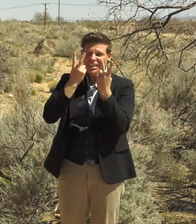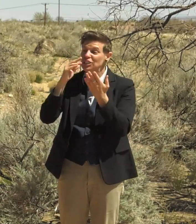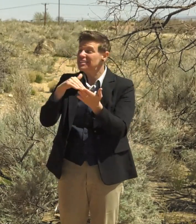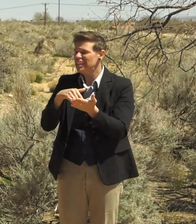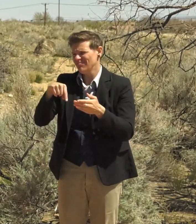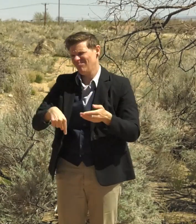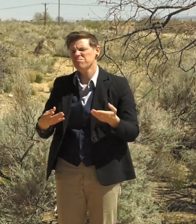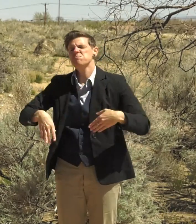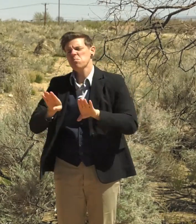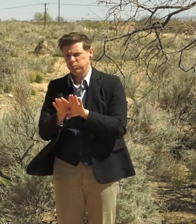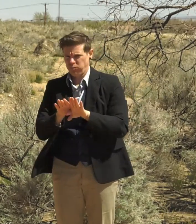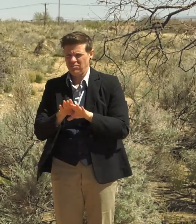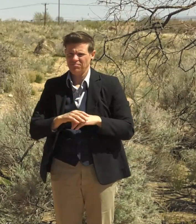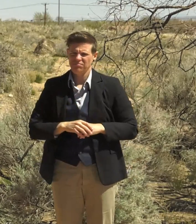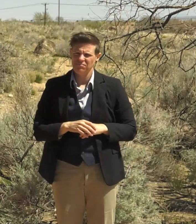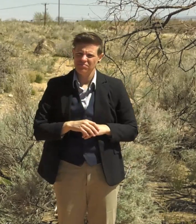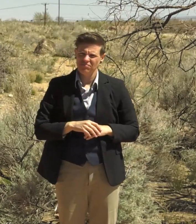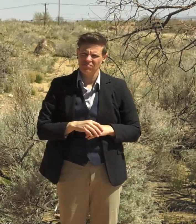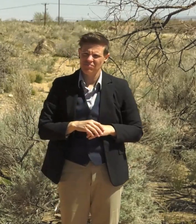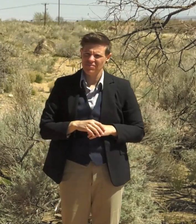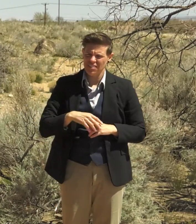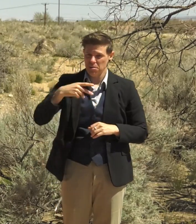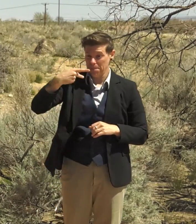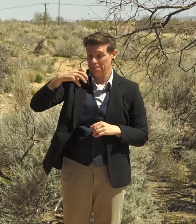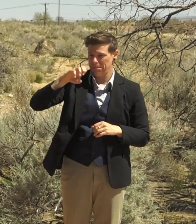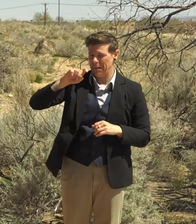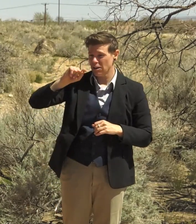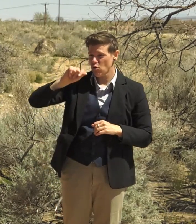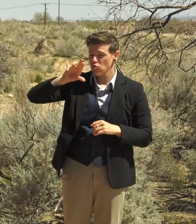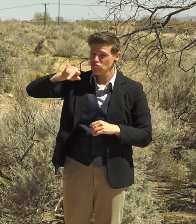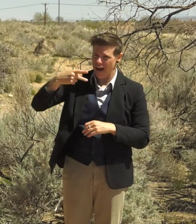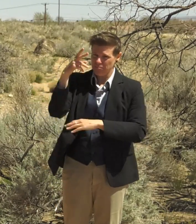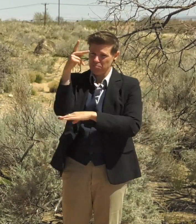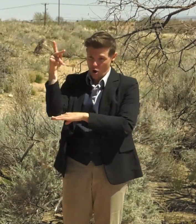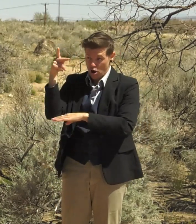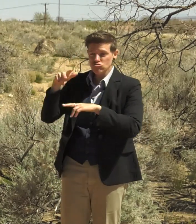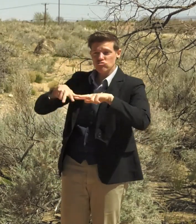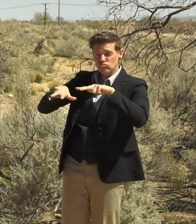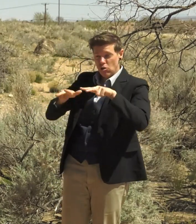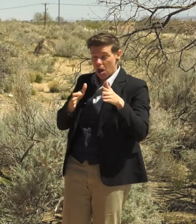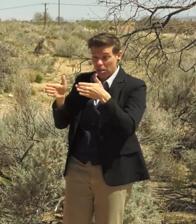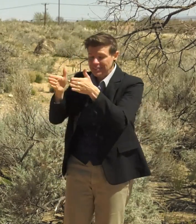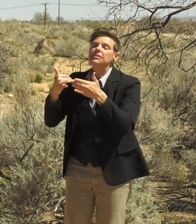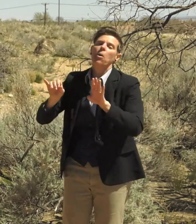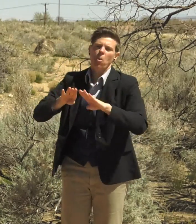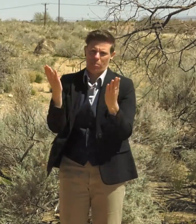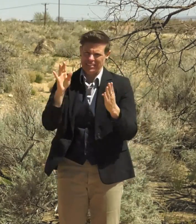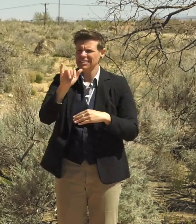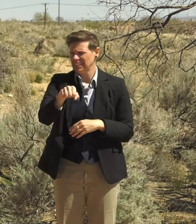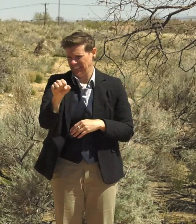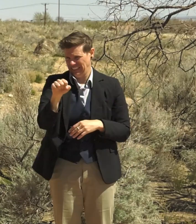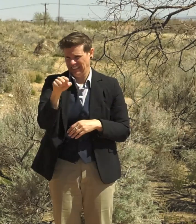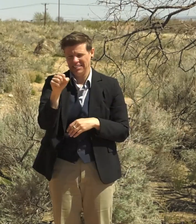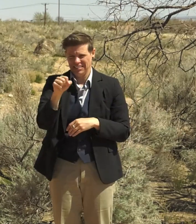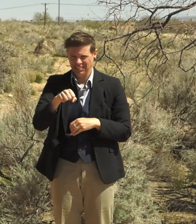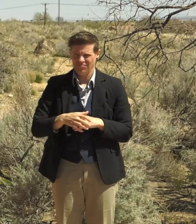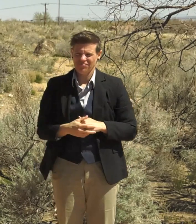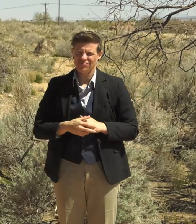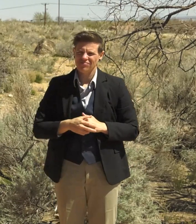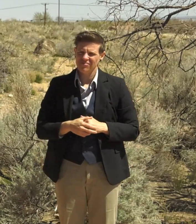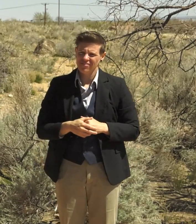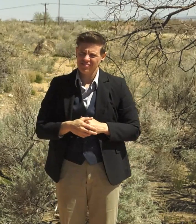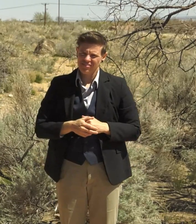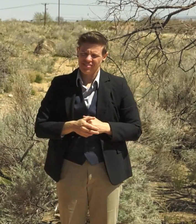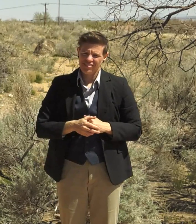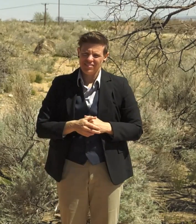at Petroglyph, we remain open, and we're happy to support some of your outdoor recreational activities. However, we do